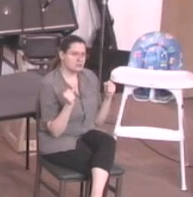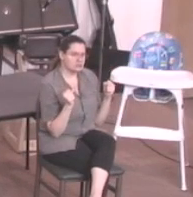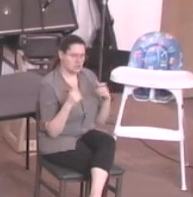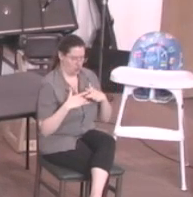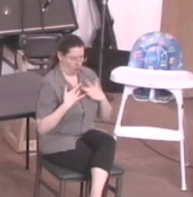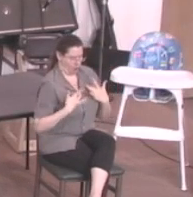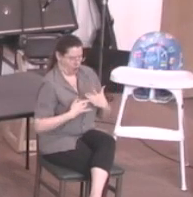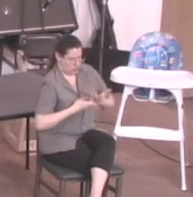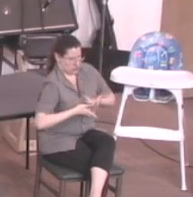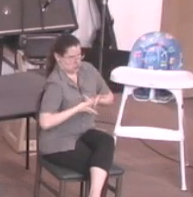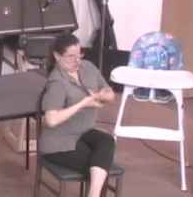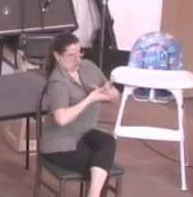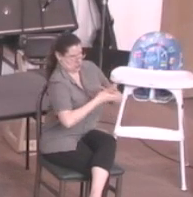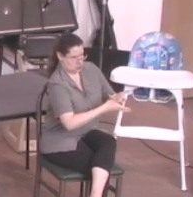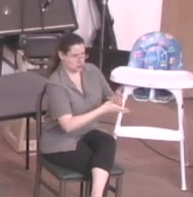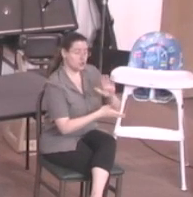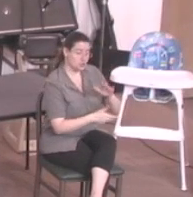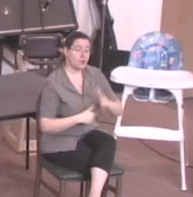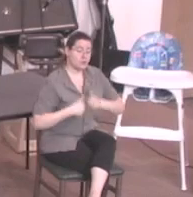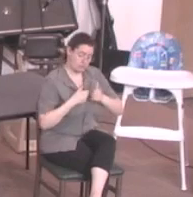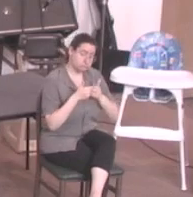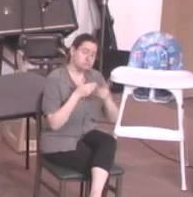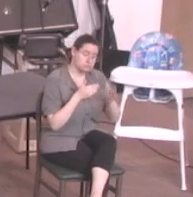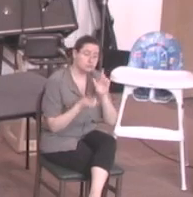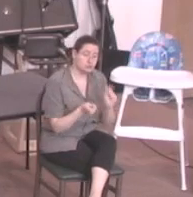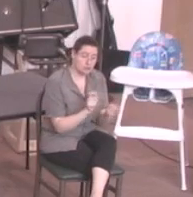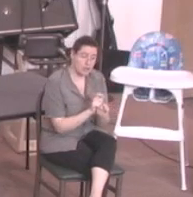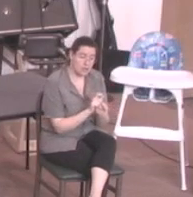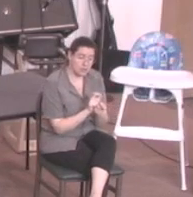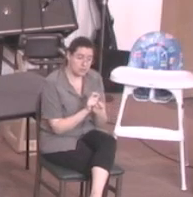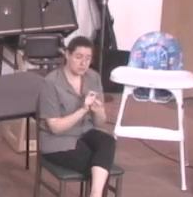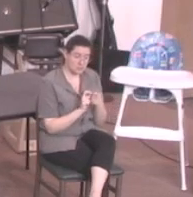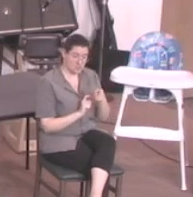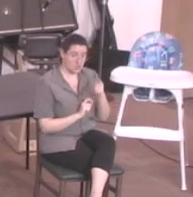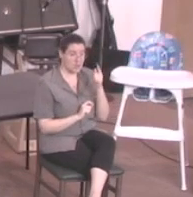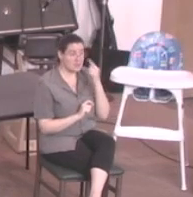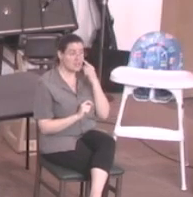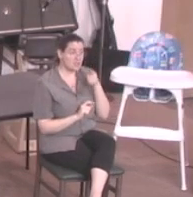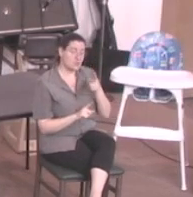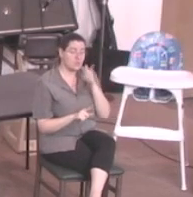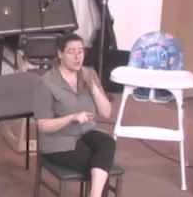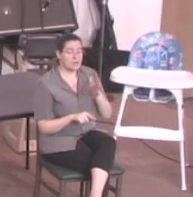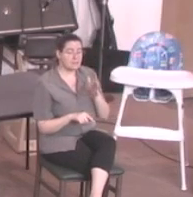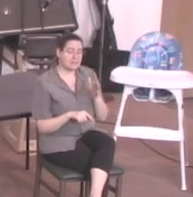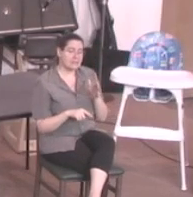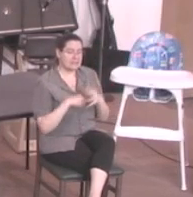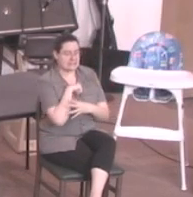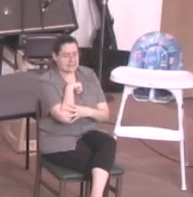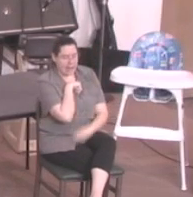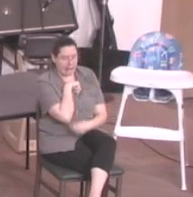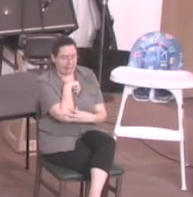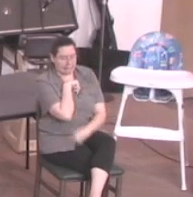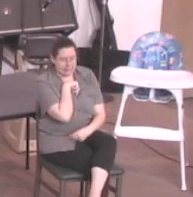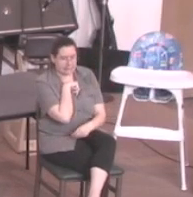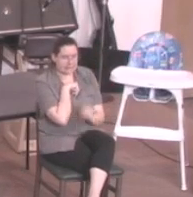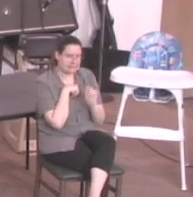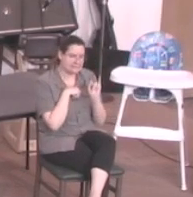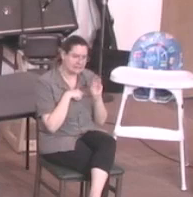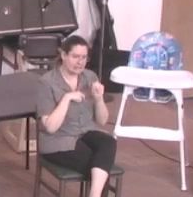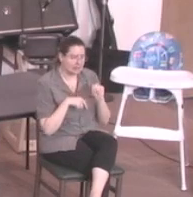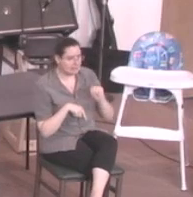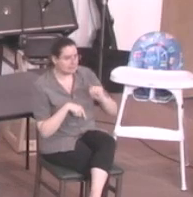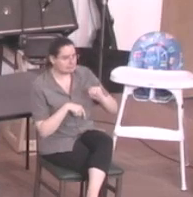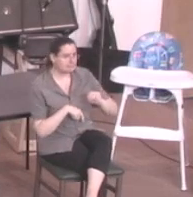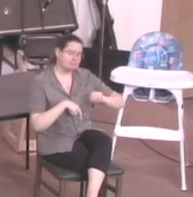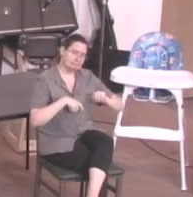things will change. Now, don't think you're going to be Tiny Tim tiptoeing through the tulips after this.